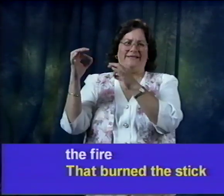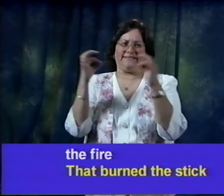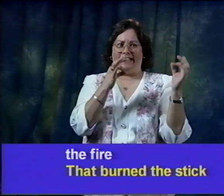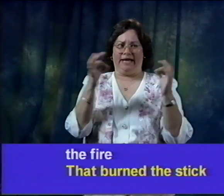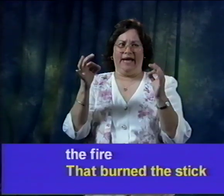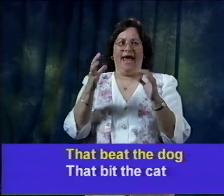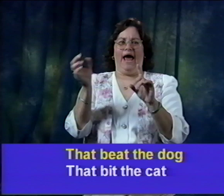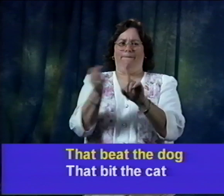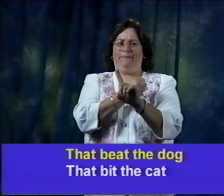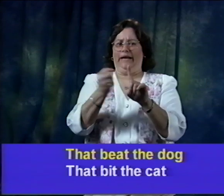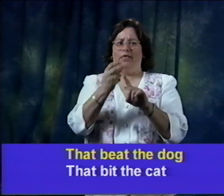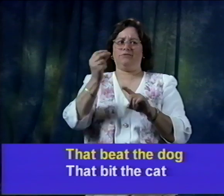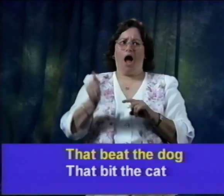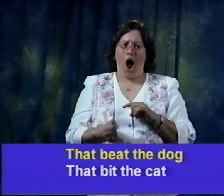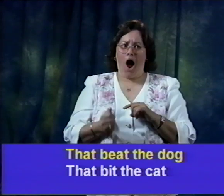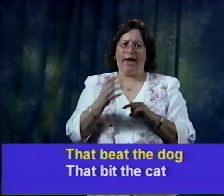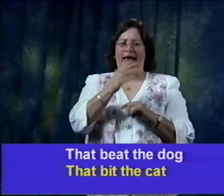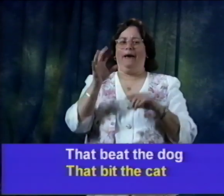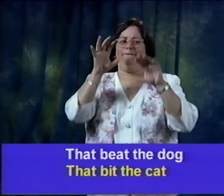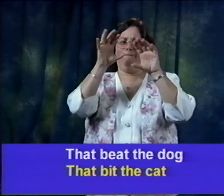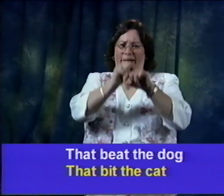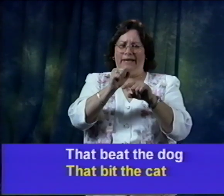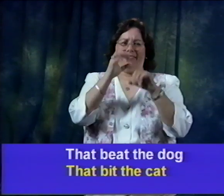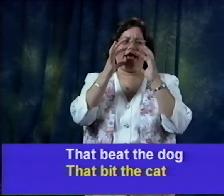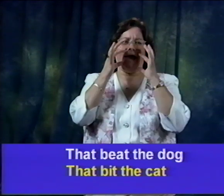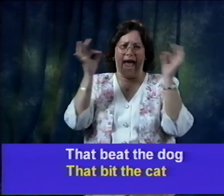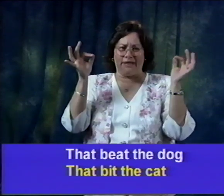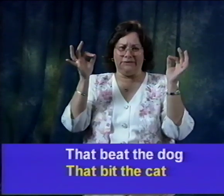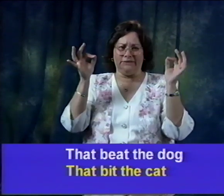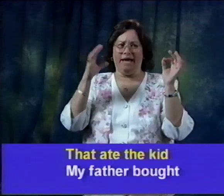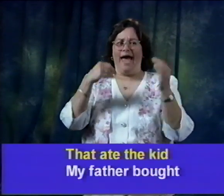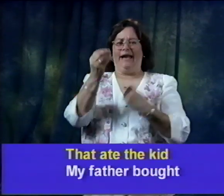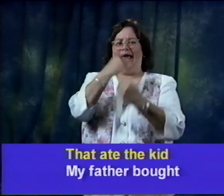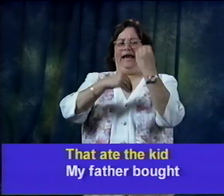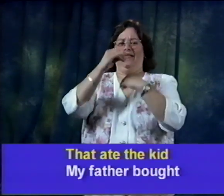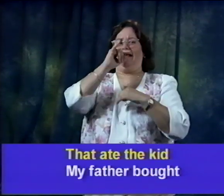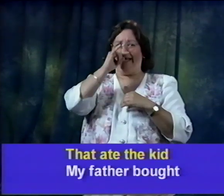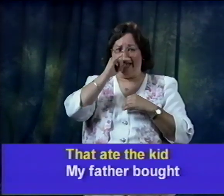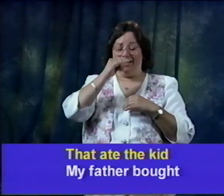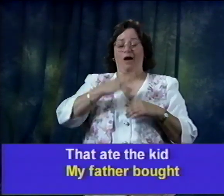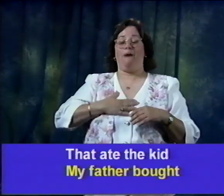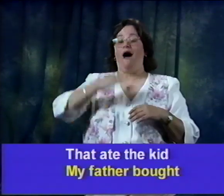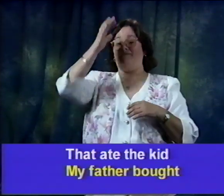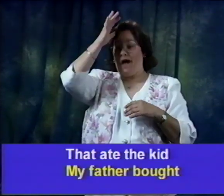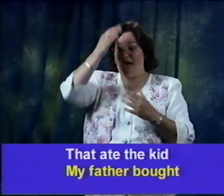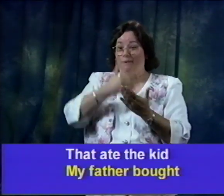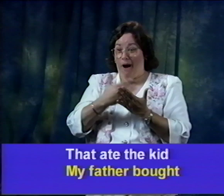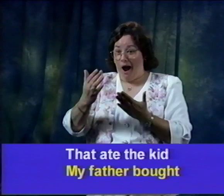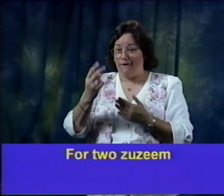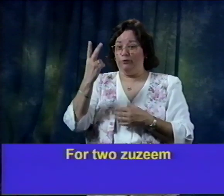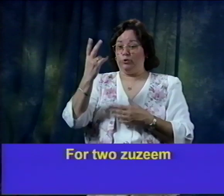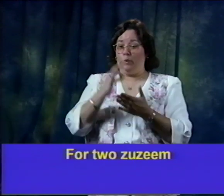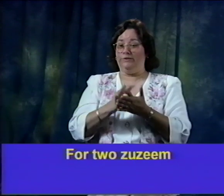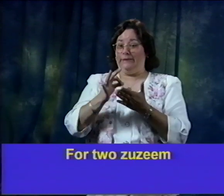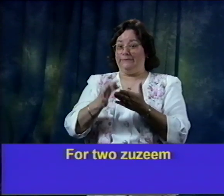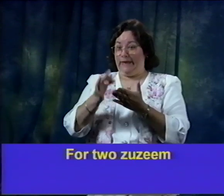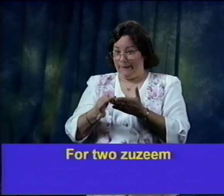stick that beat the dog that bit the cat that ate the kid. My father bought for 2